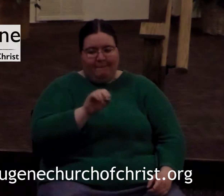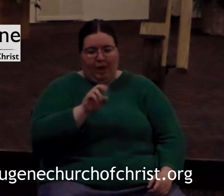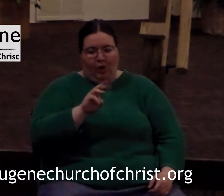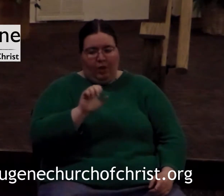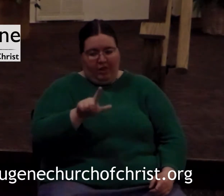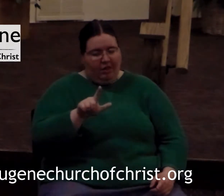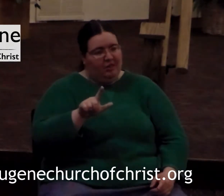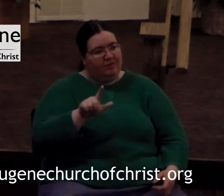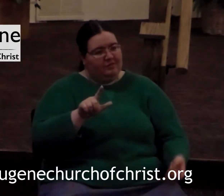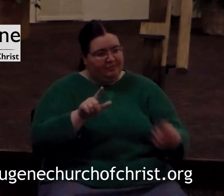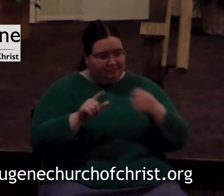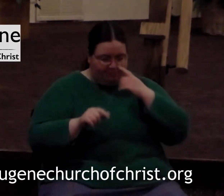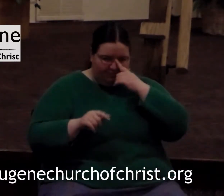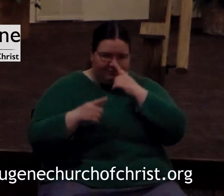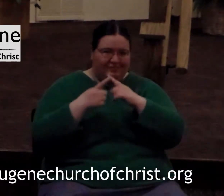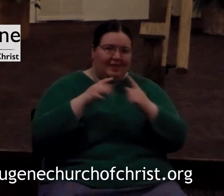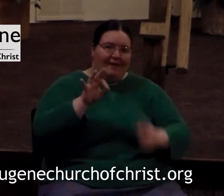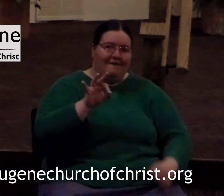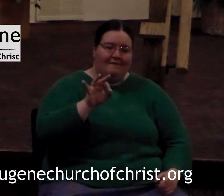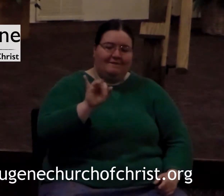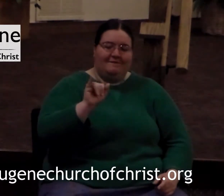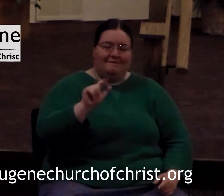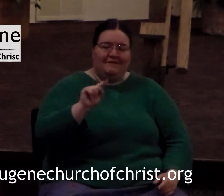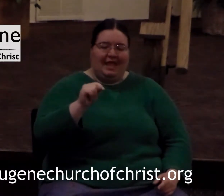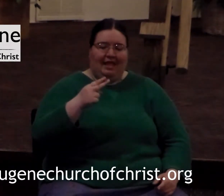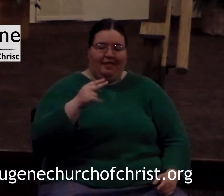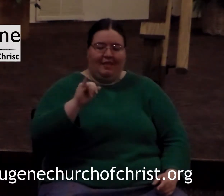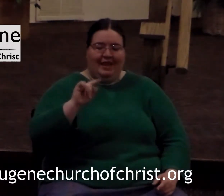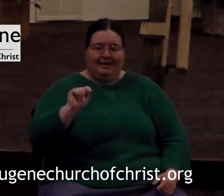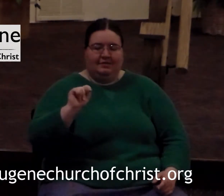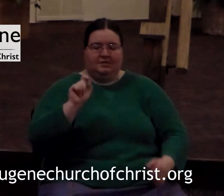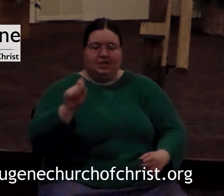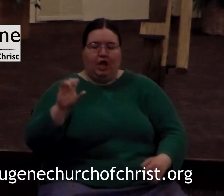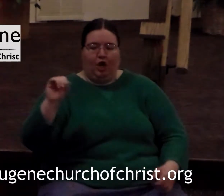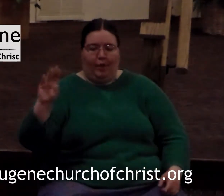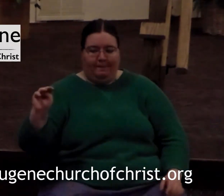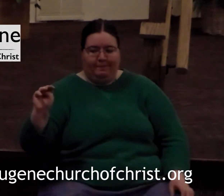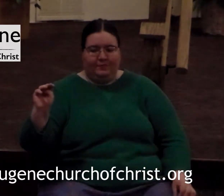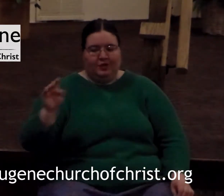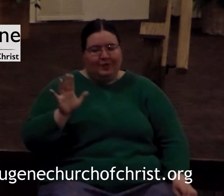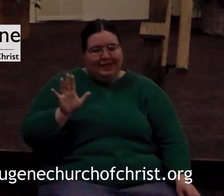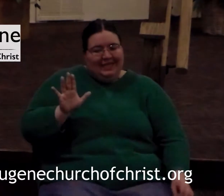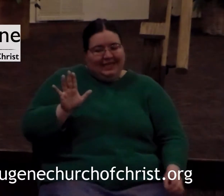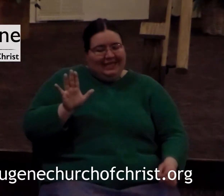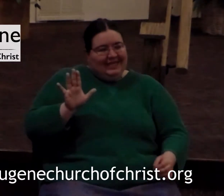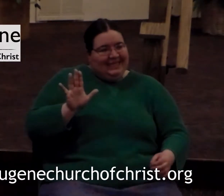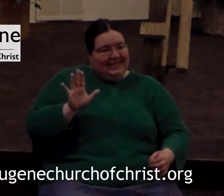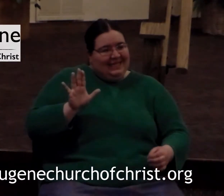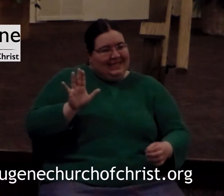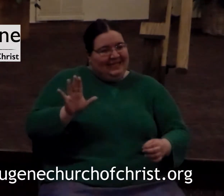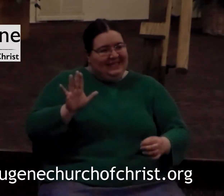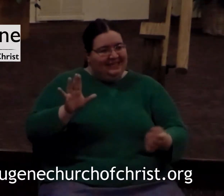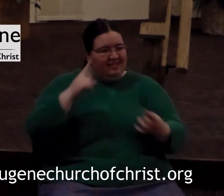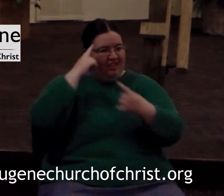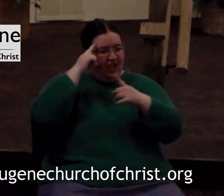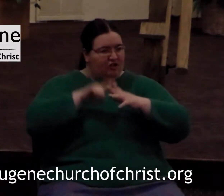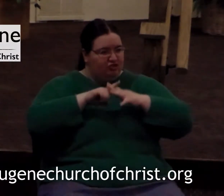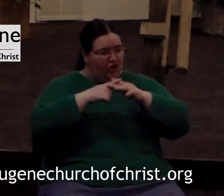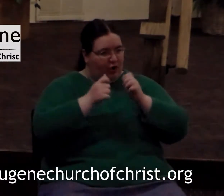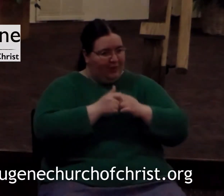His idea here starts with the Space Shuttle Challenger. The 30th anniversary of the Challenger explosion was last Friday, Thursday, something